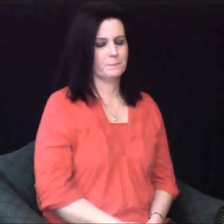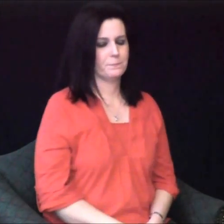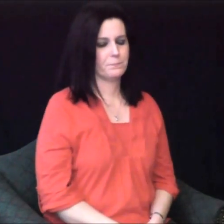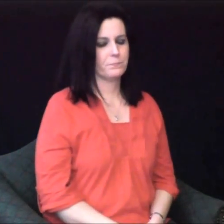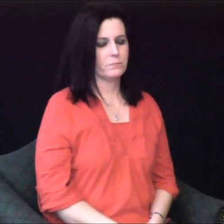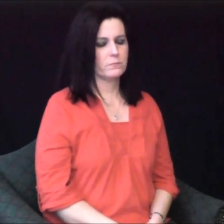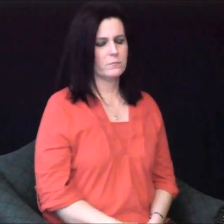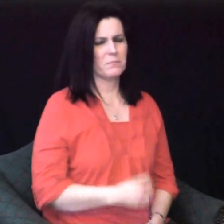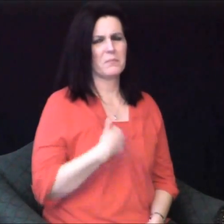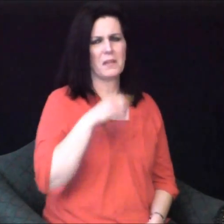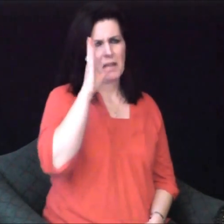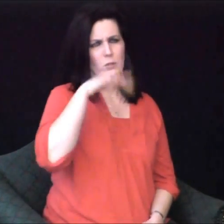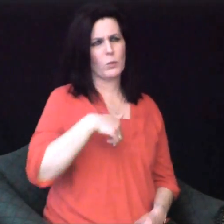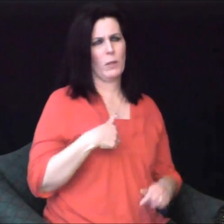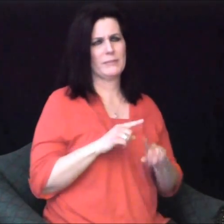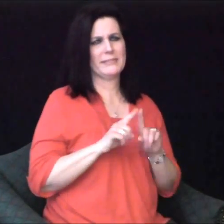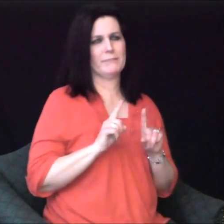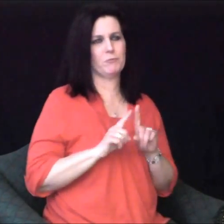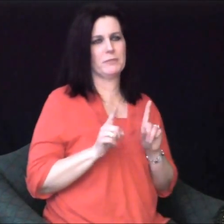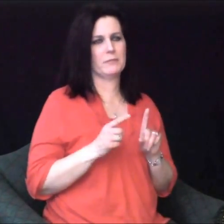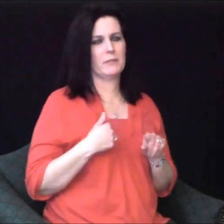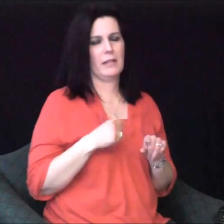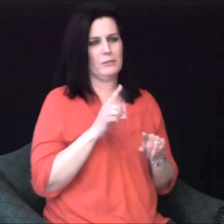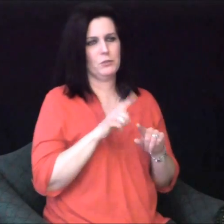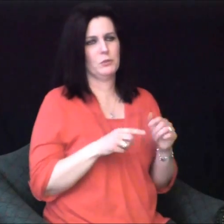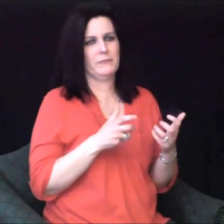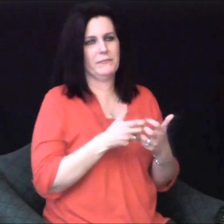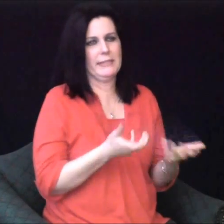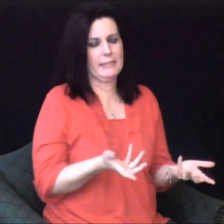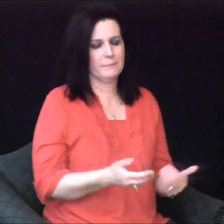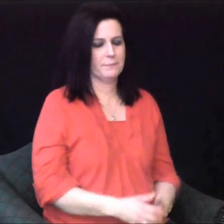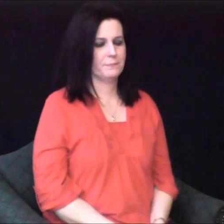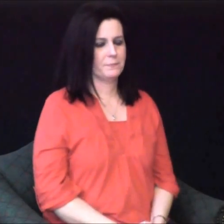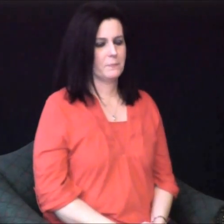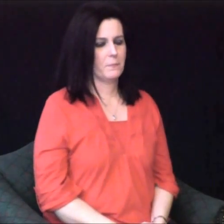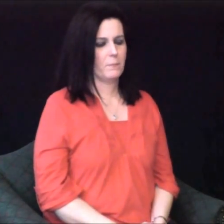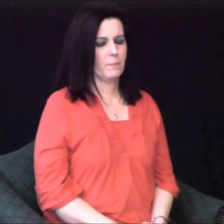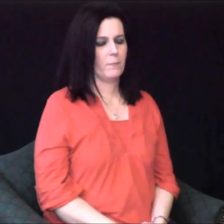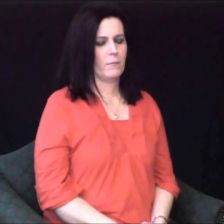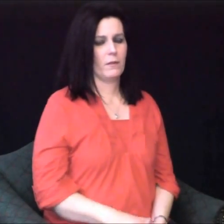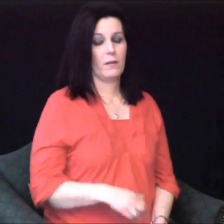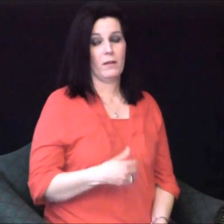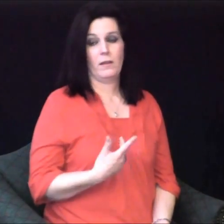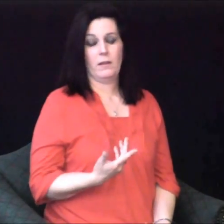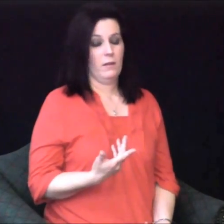there. I knew I was different. I just couldn't fit in.